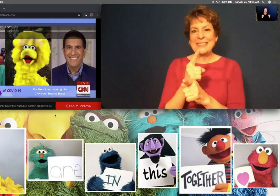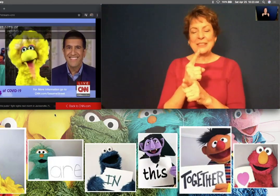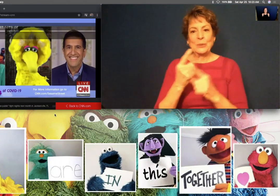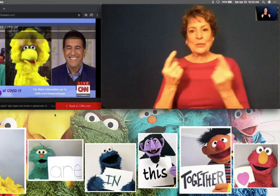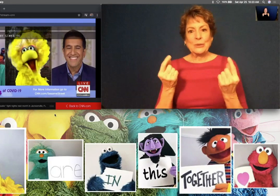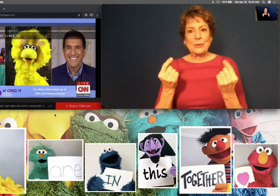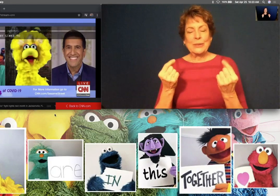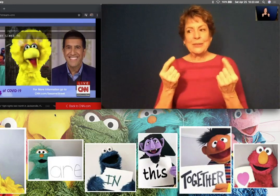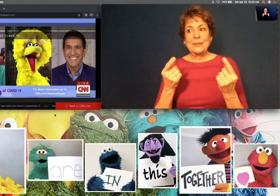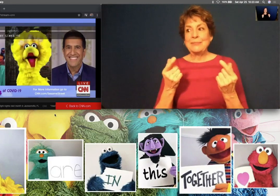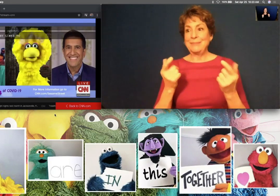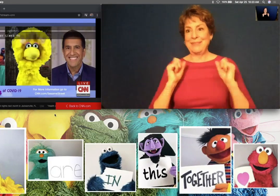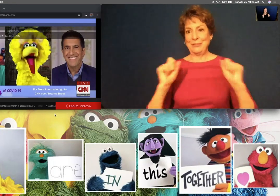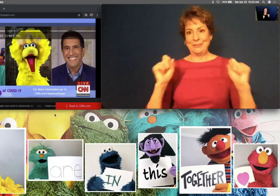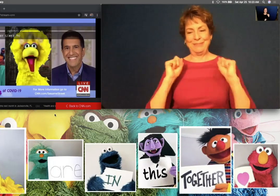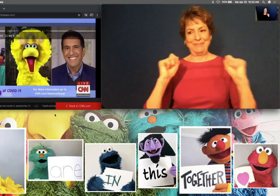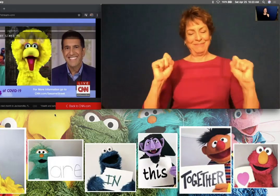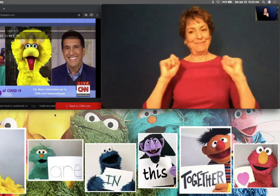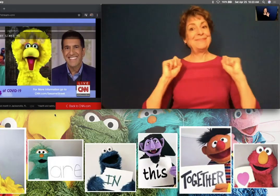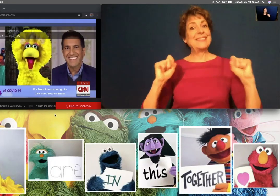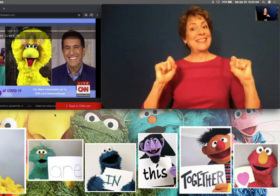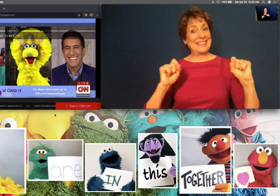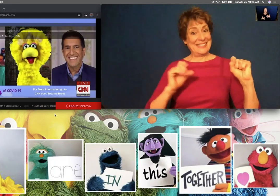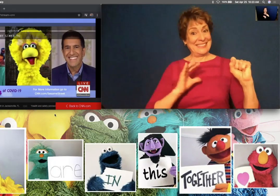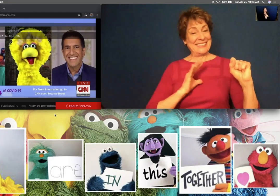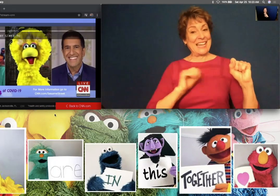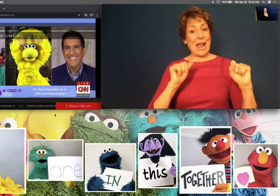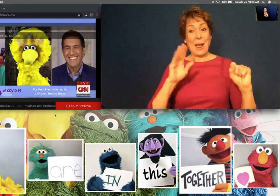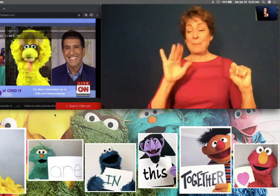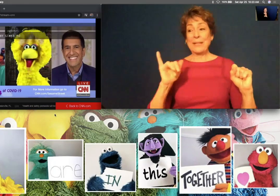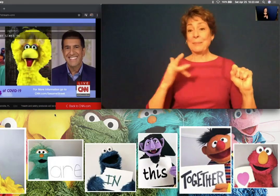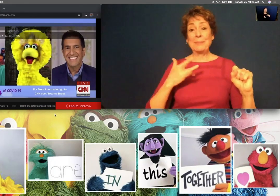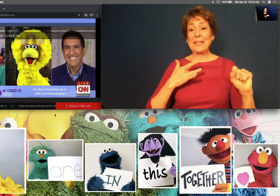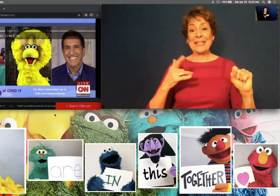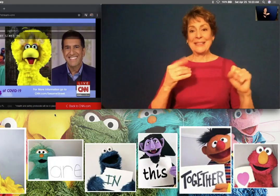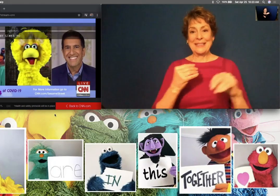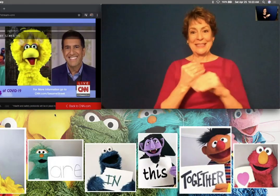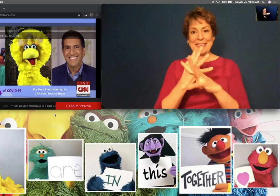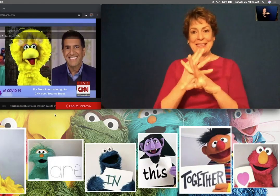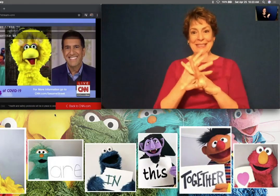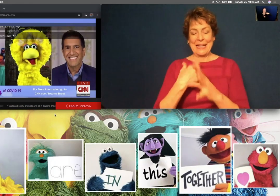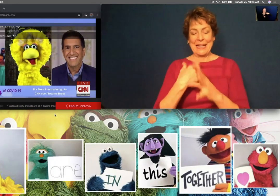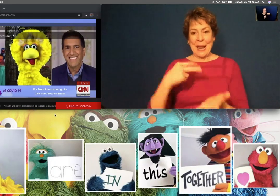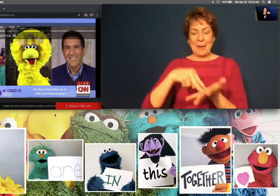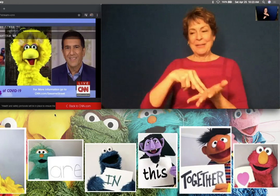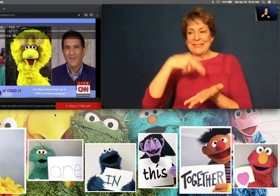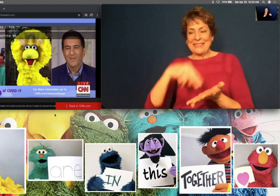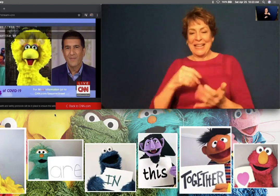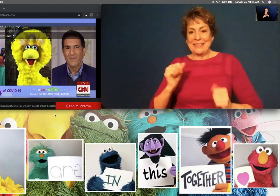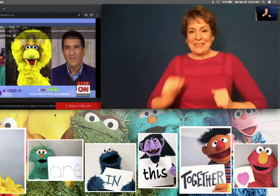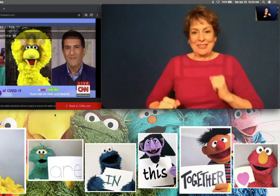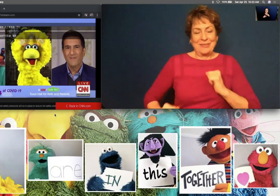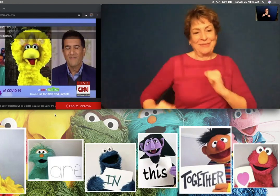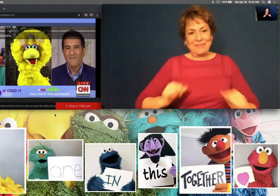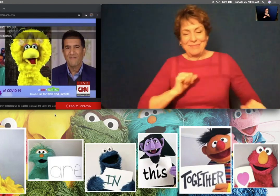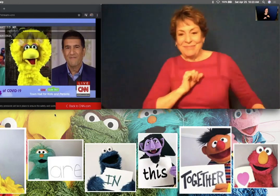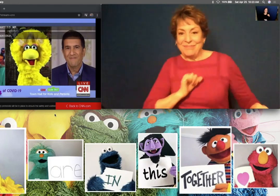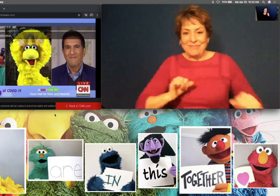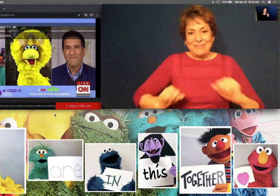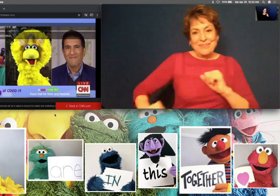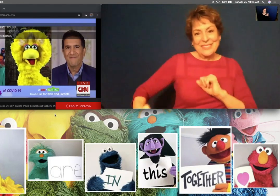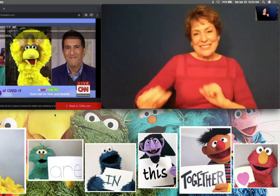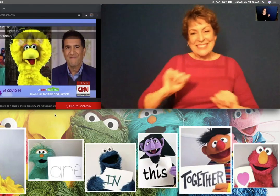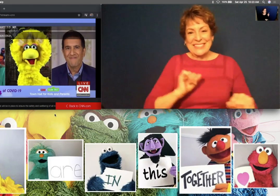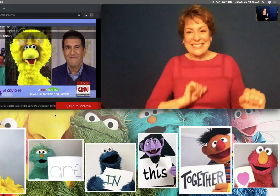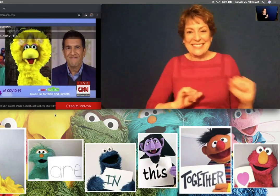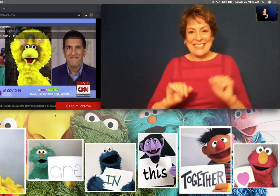likes to have virtual dance parties where we all get up and move around. I like that idea. We all need to eat healthy, too. And there's no one